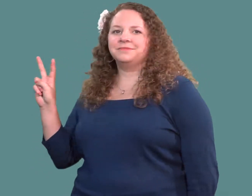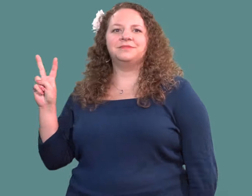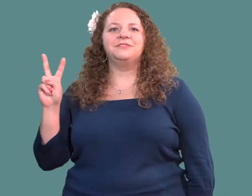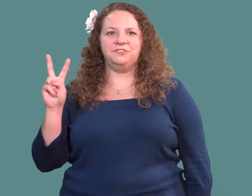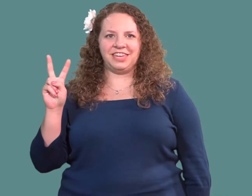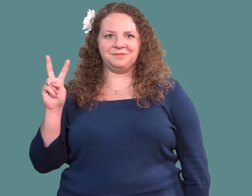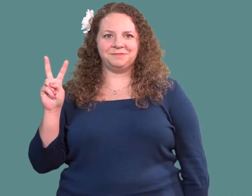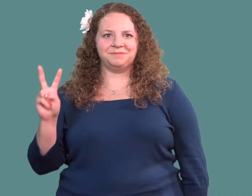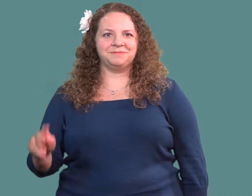V.